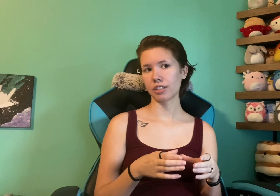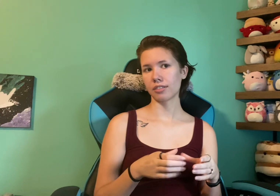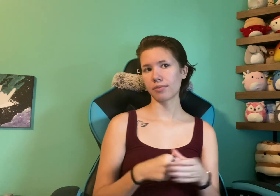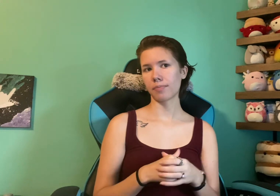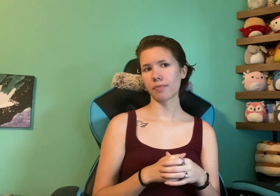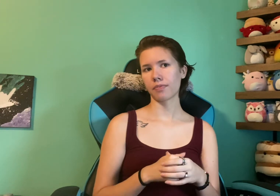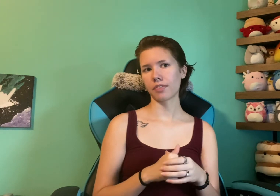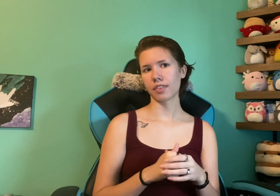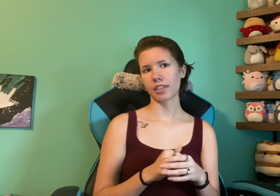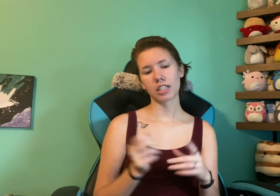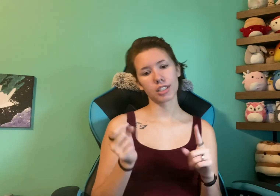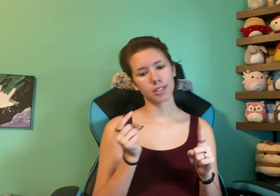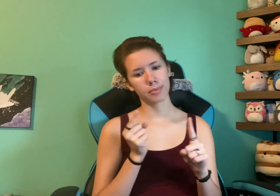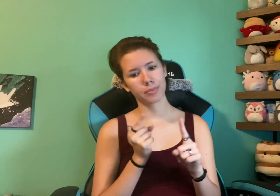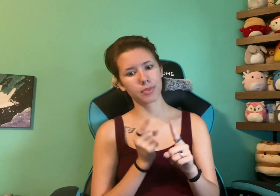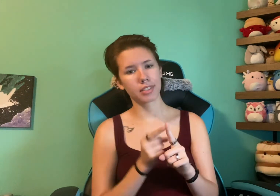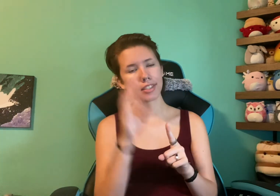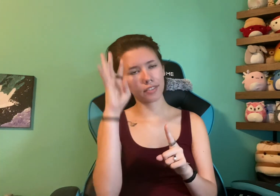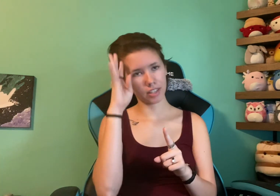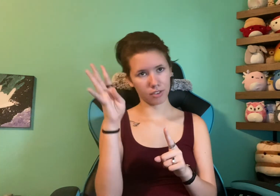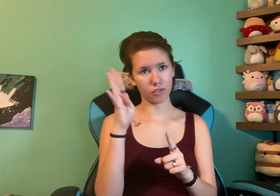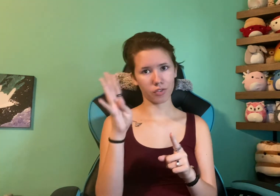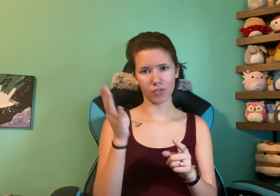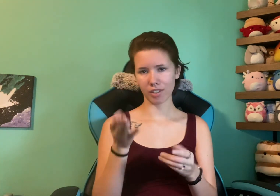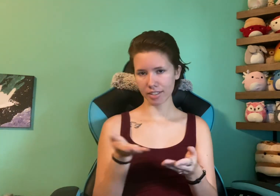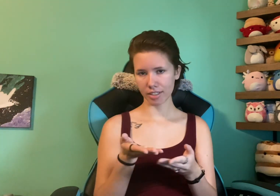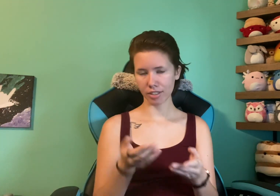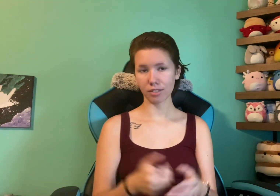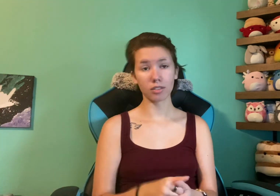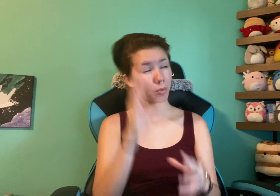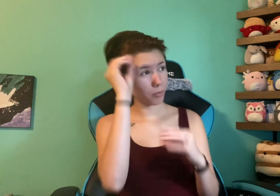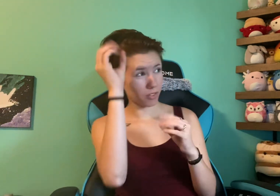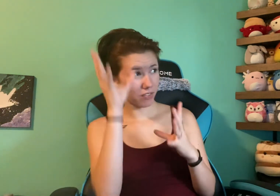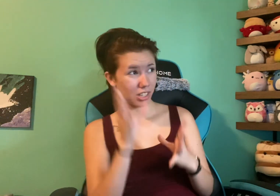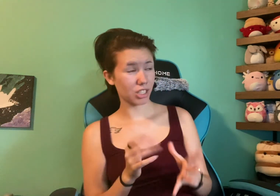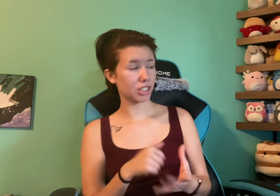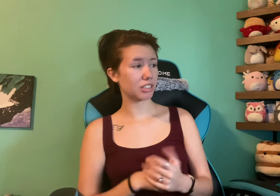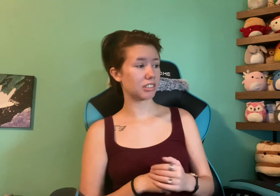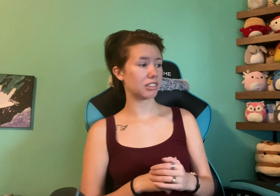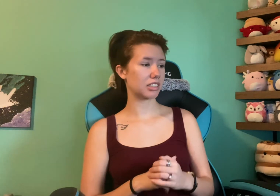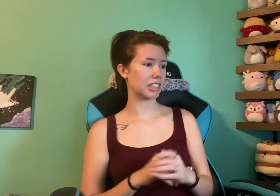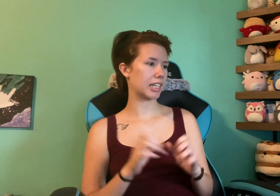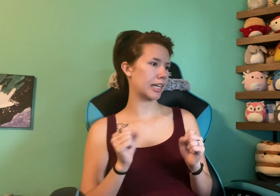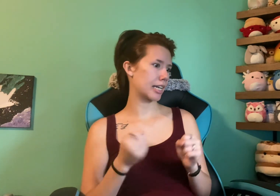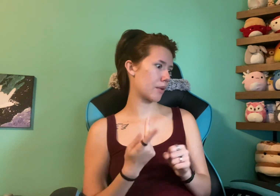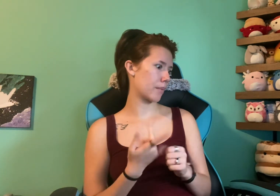on inferences here. Okay. Professor, Yes. can we have the list of these